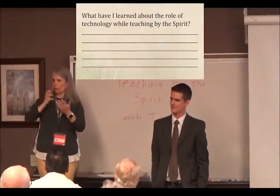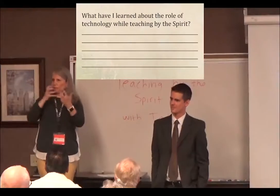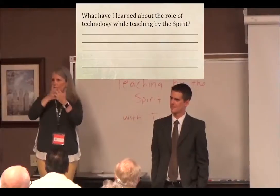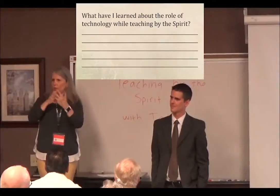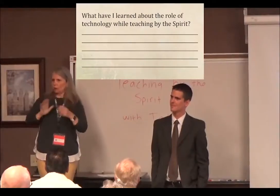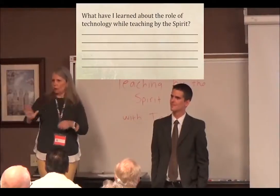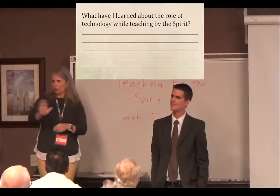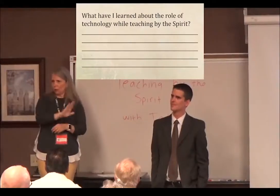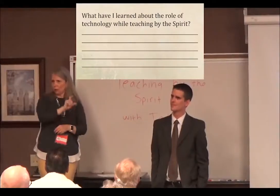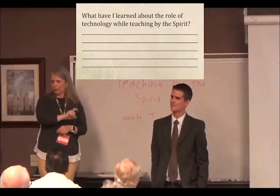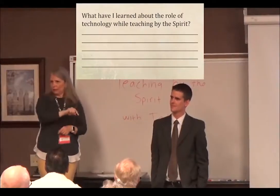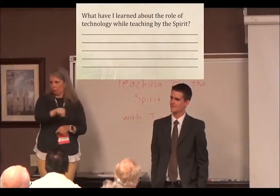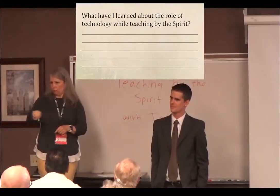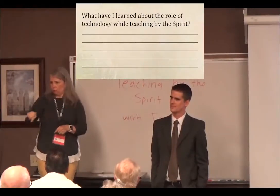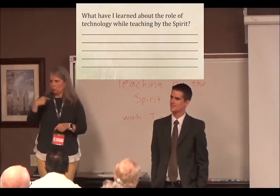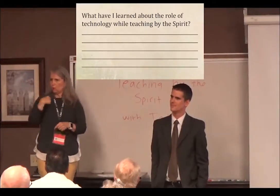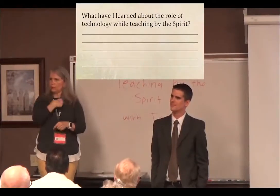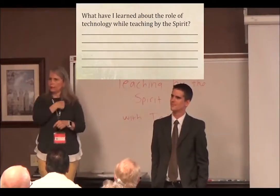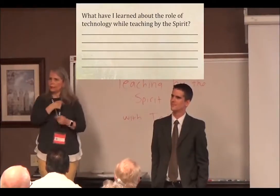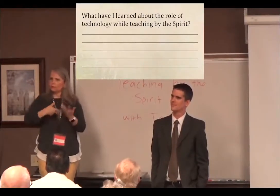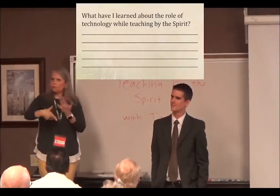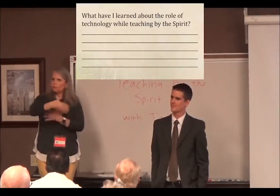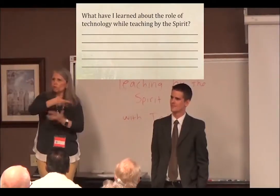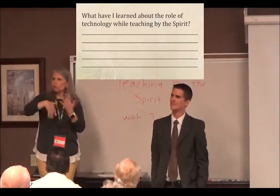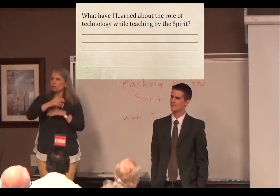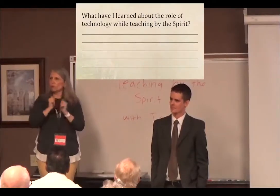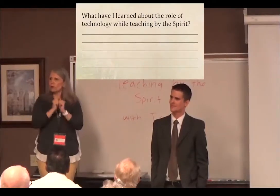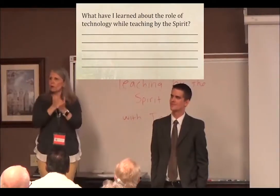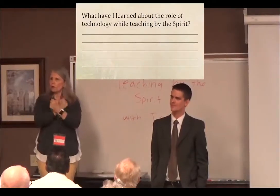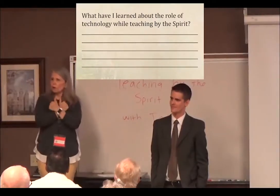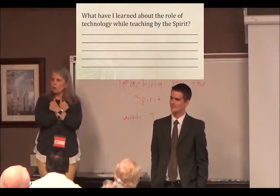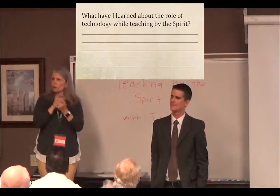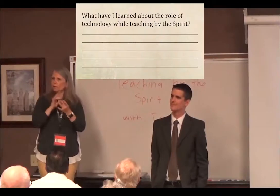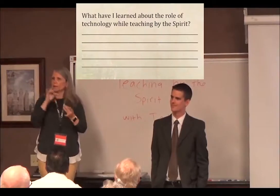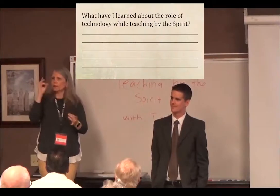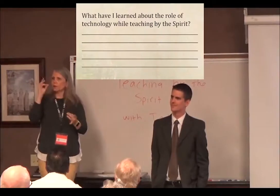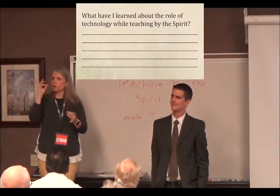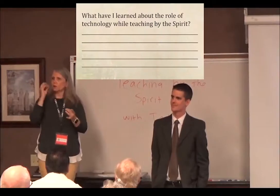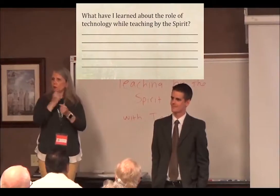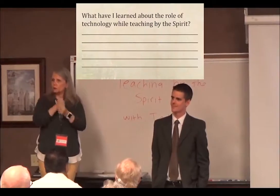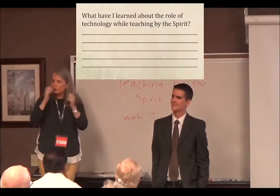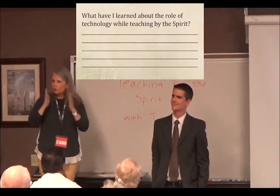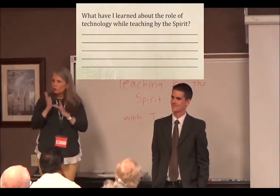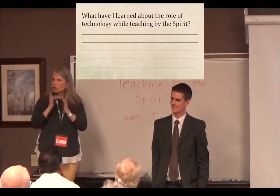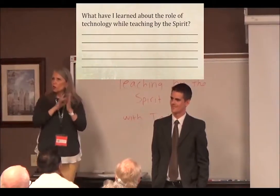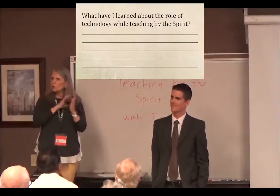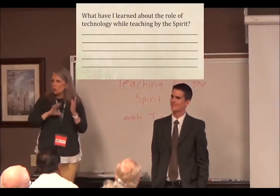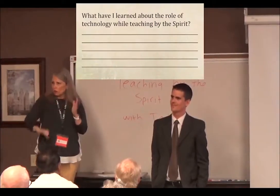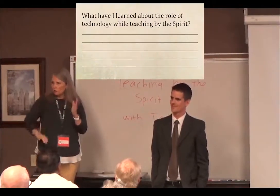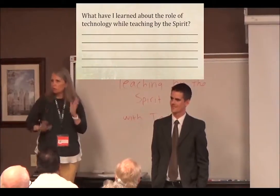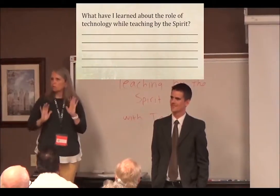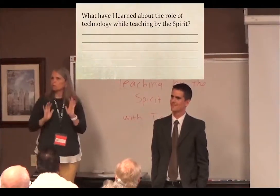they learn what they need to learn, so that we can all be edified together and feel the Spirit and feel our Savior's